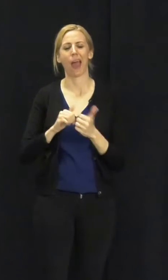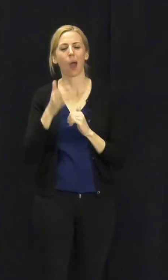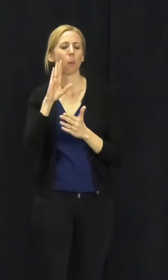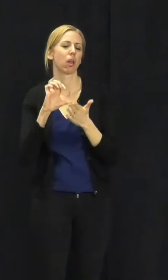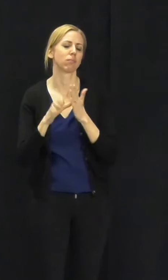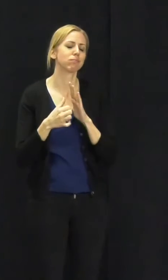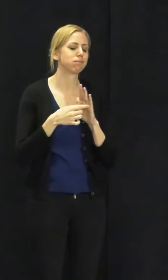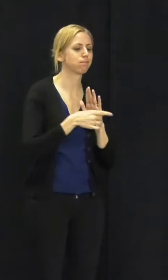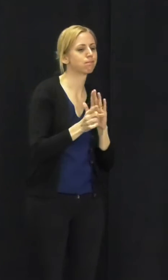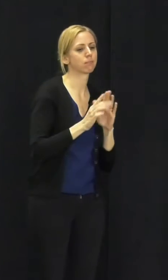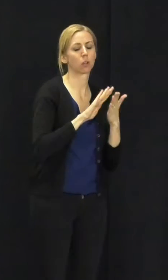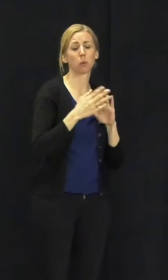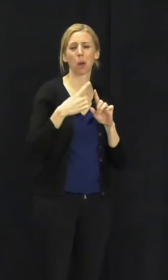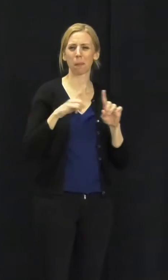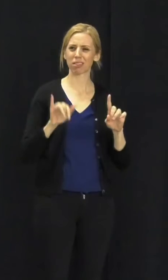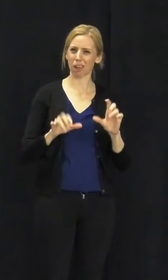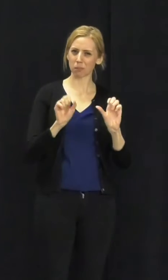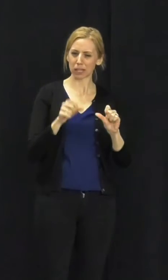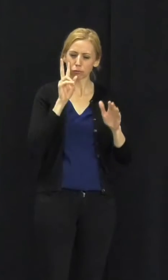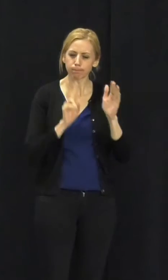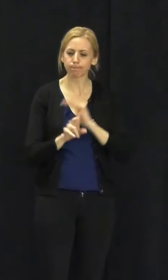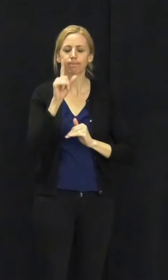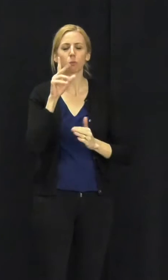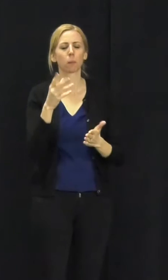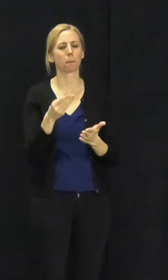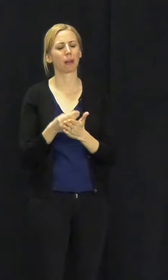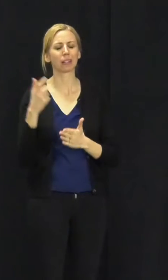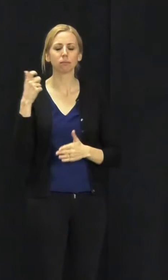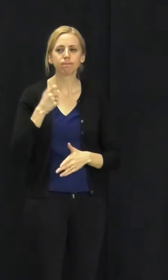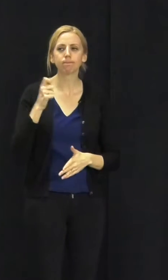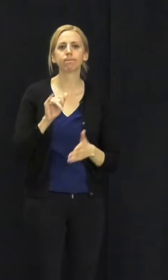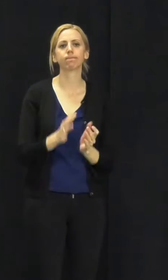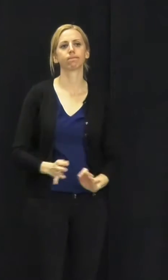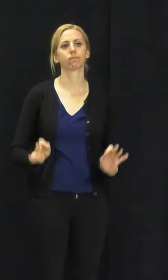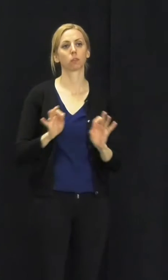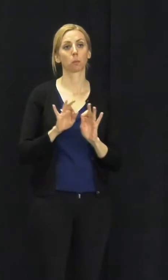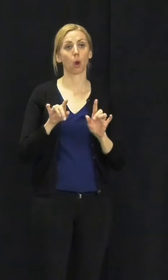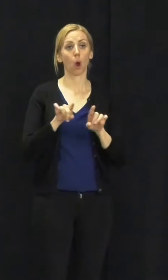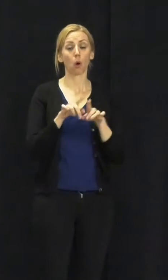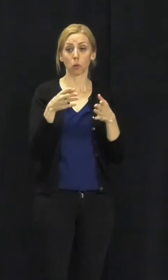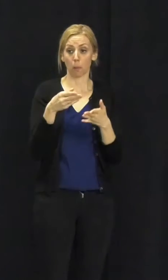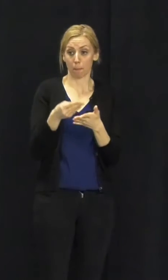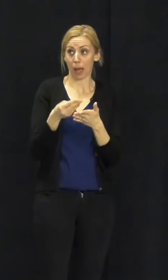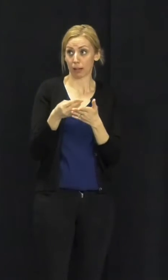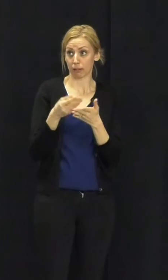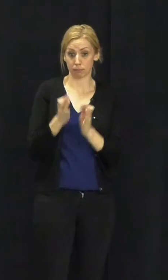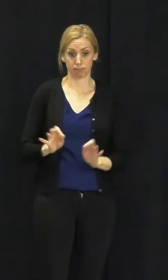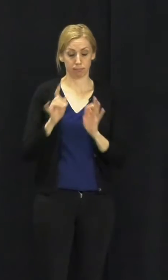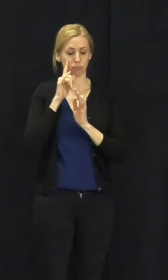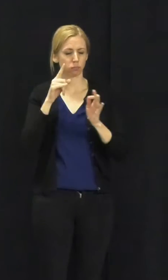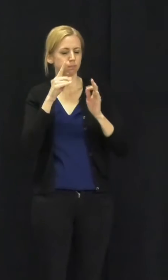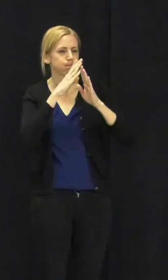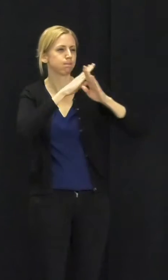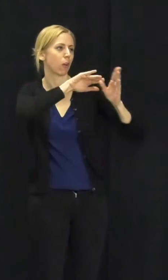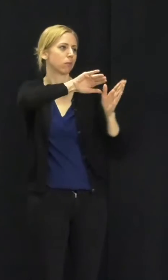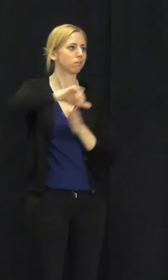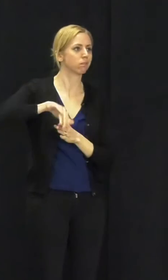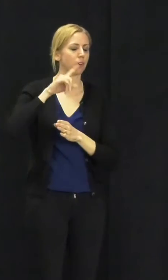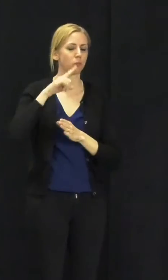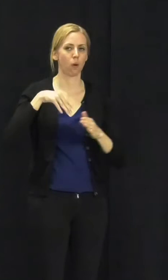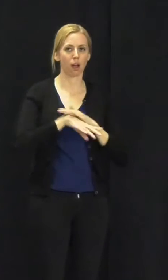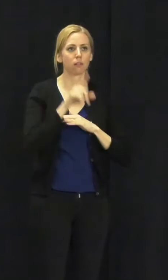$188,000 to support the arts in their state, right? Dorothy, we hear you.